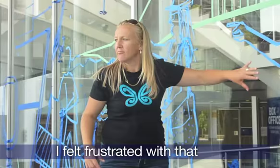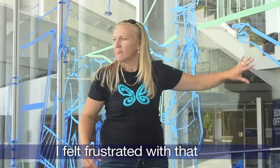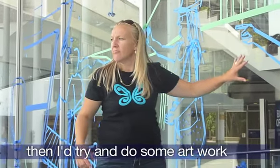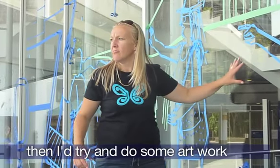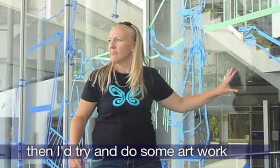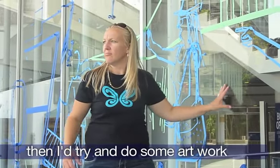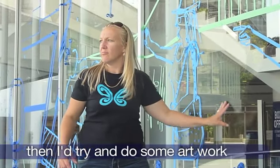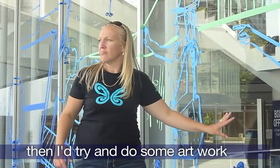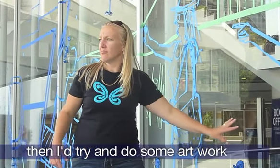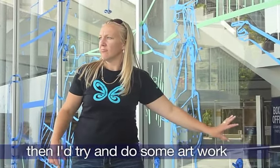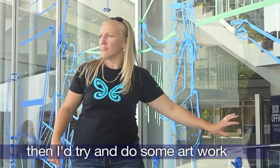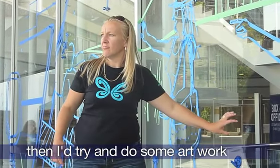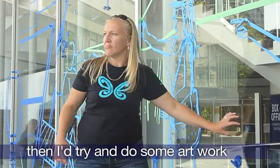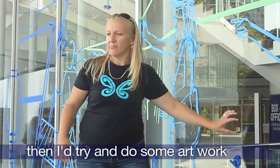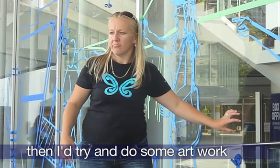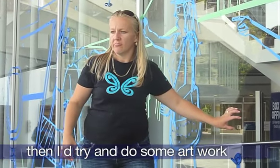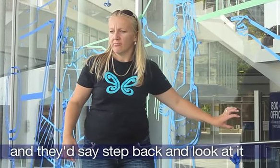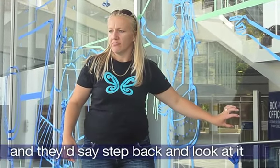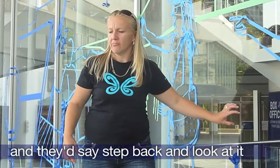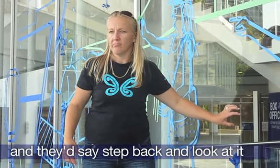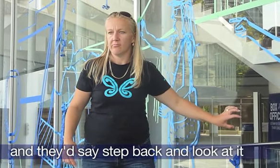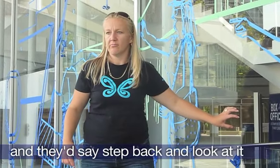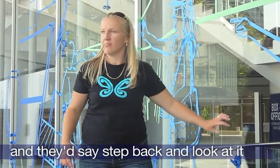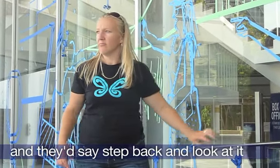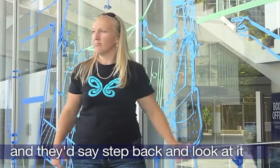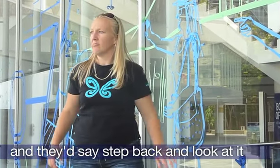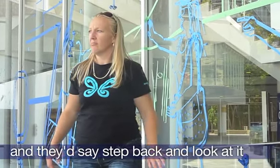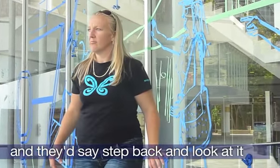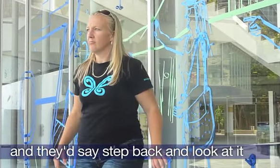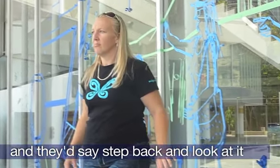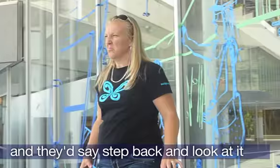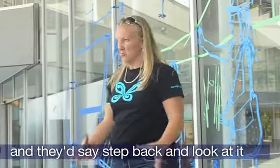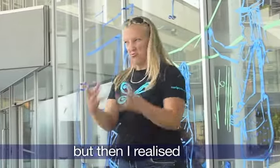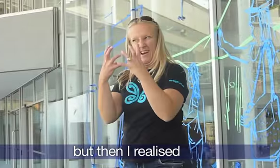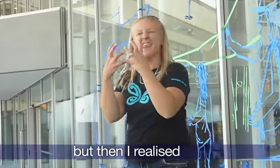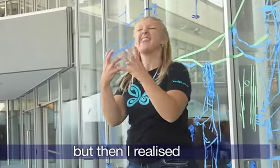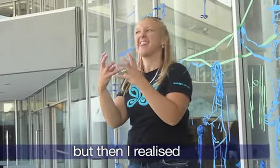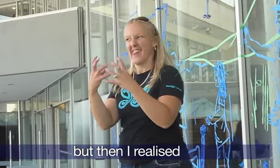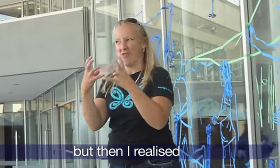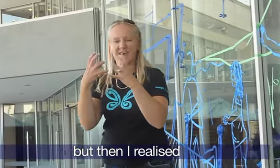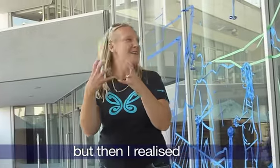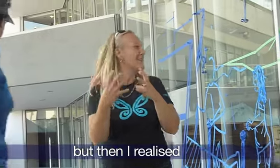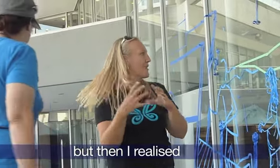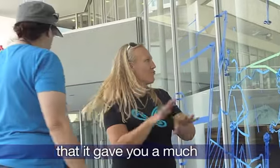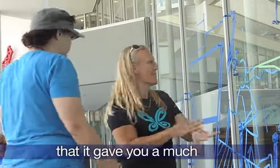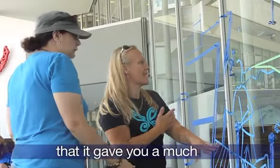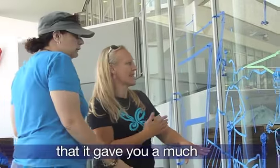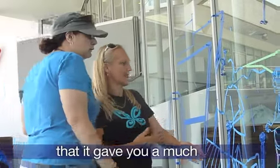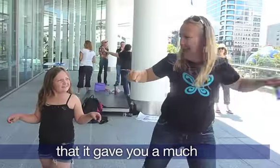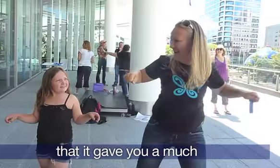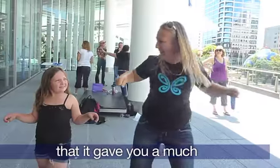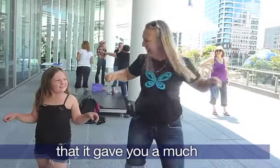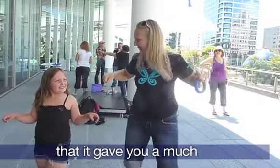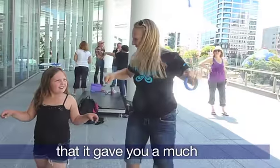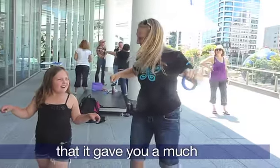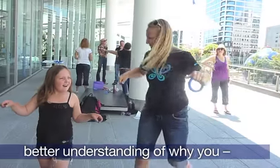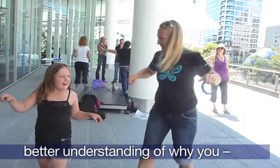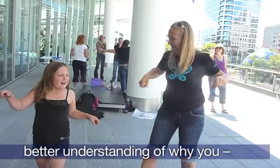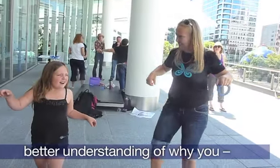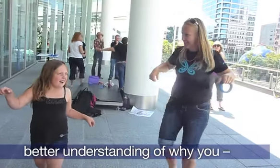I'd try and do some artwork and they'd say step back and look at it. But then I realised that it gave you a much better understanding